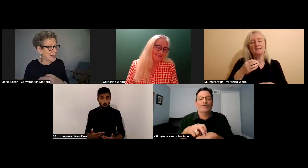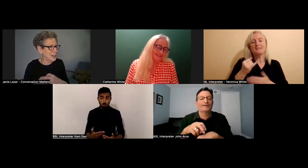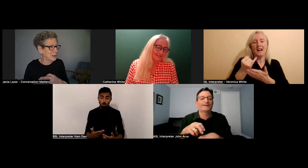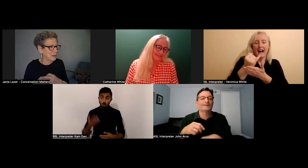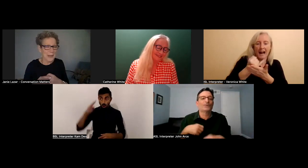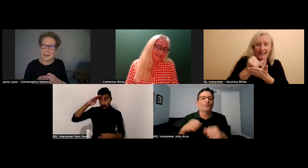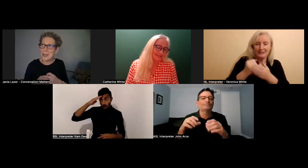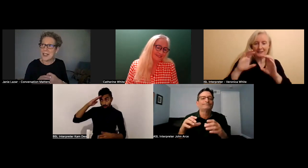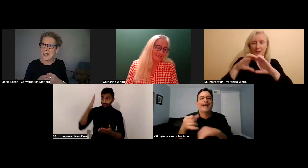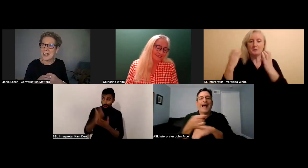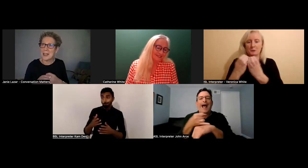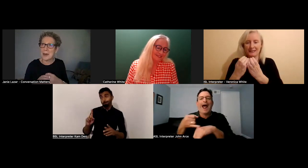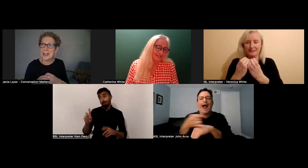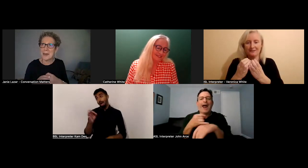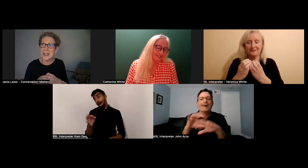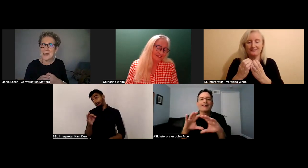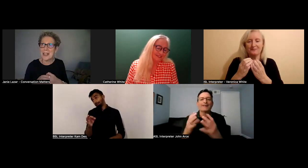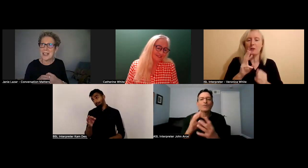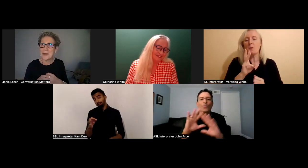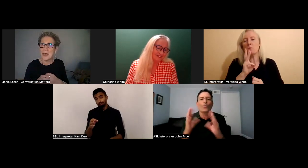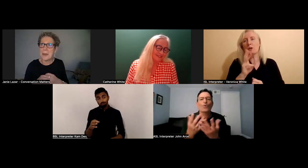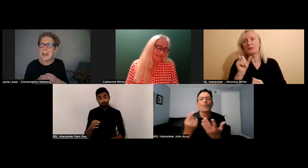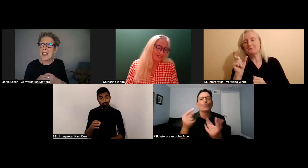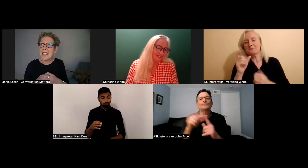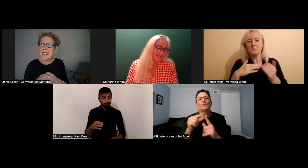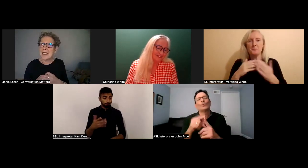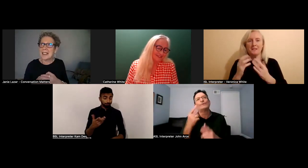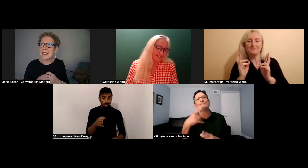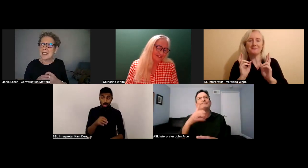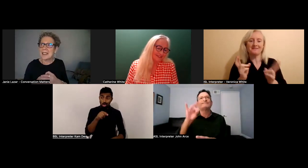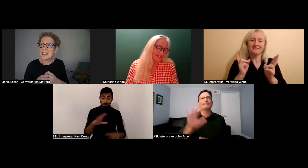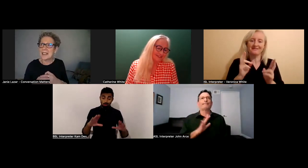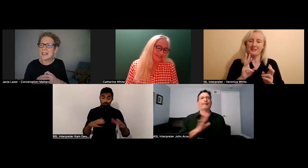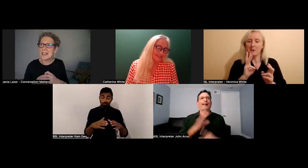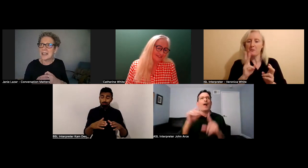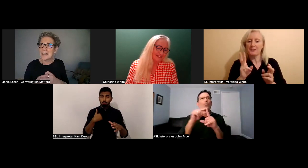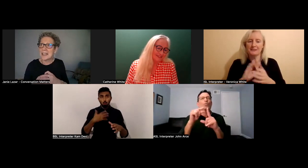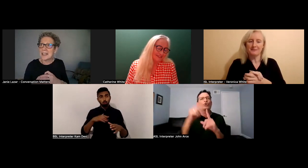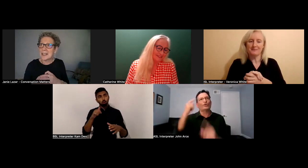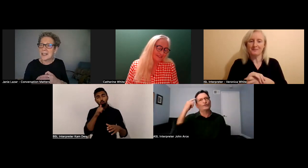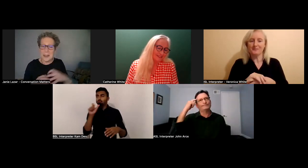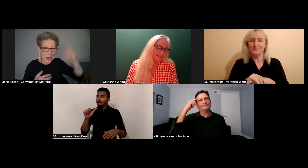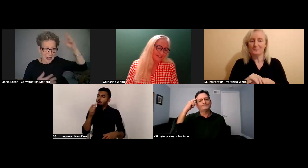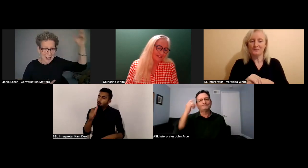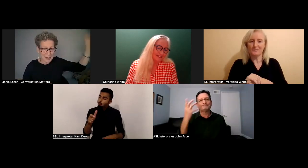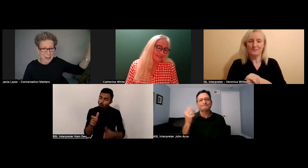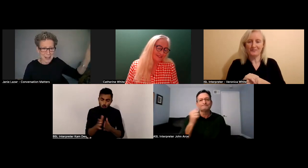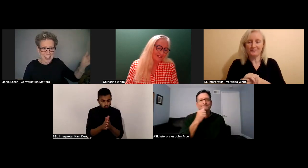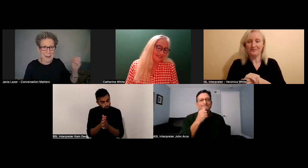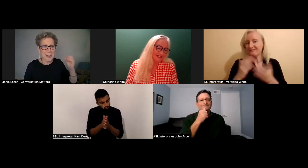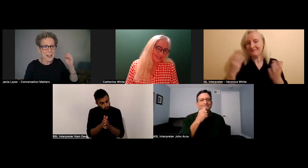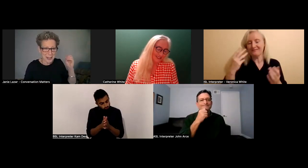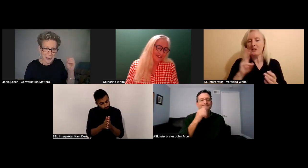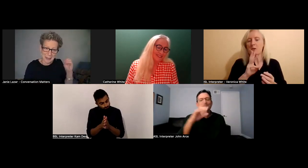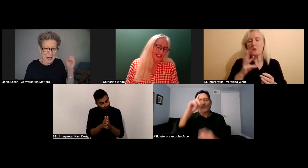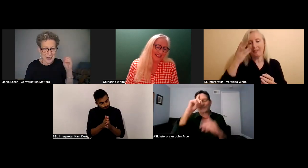bit, what's a diplomatic word, if there is one? The word escapes me, so that's